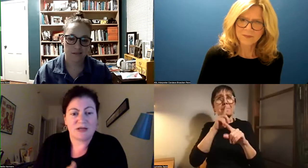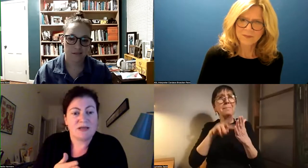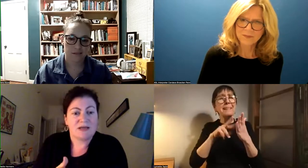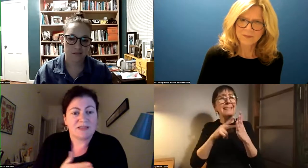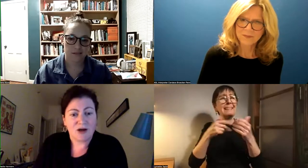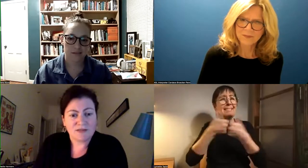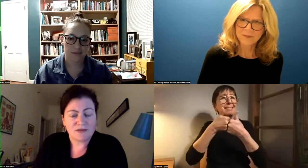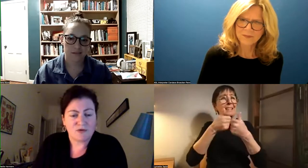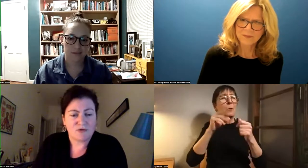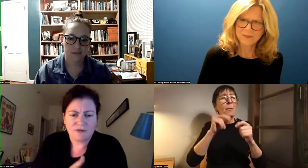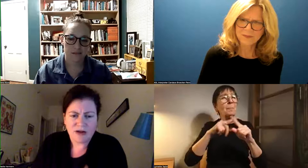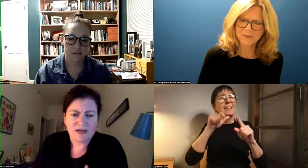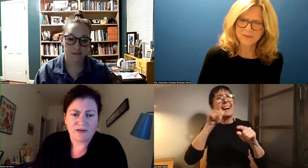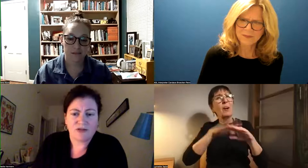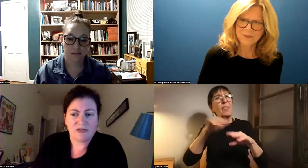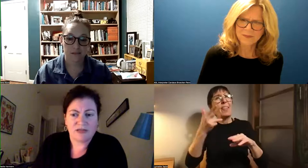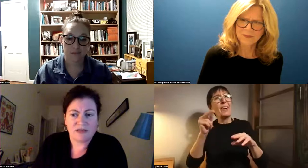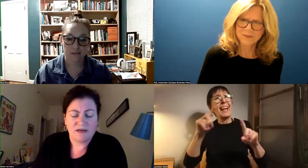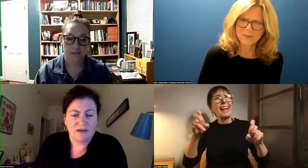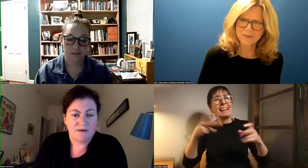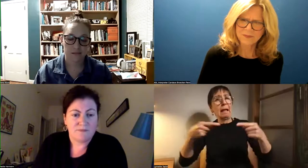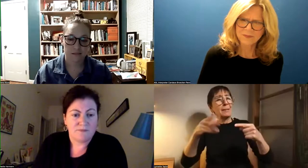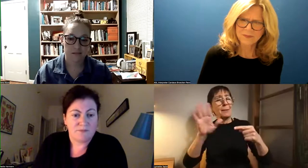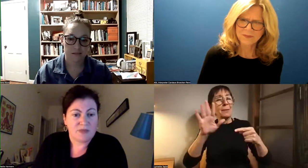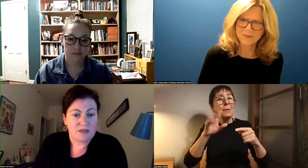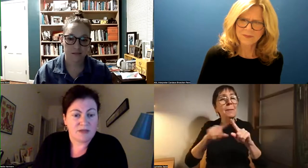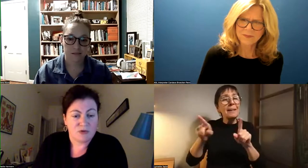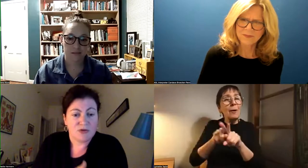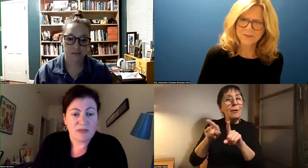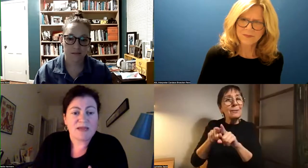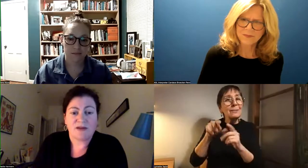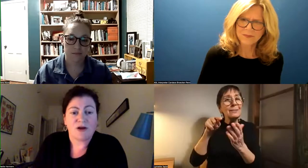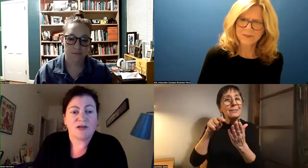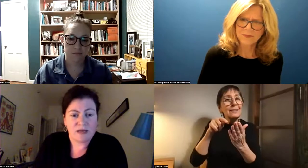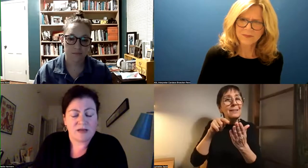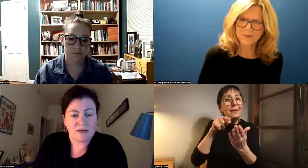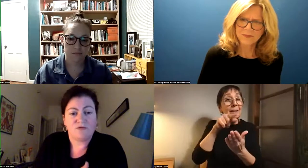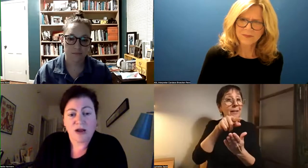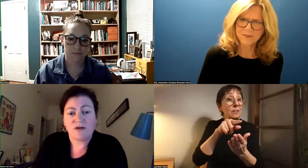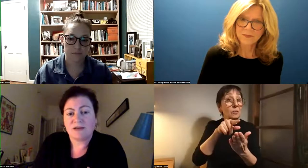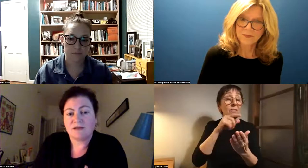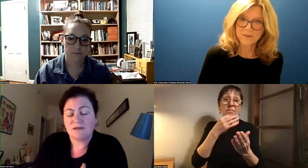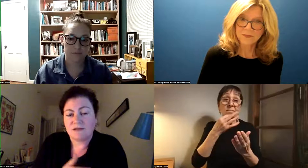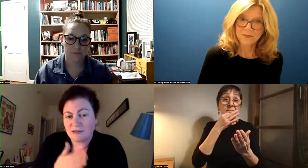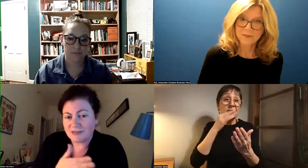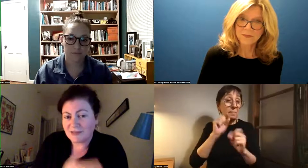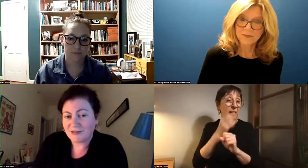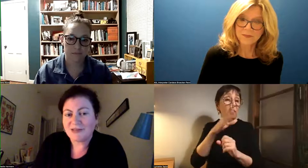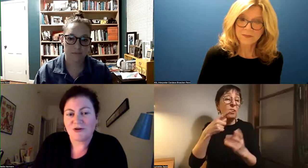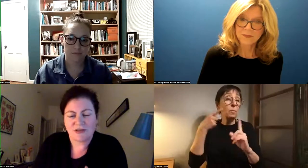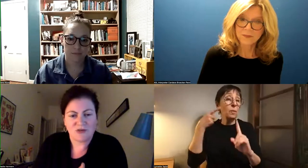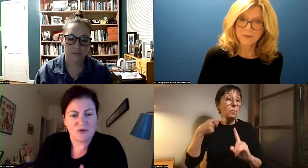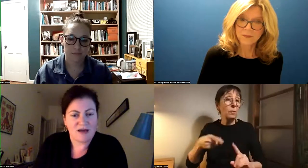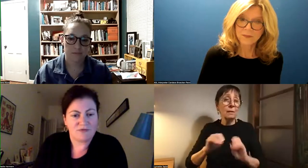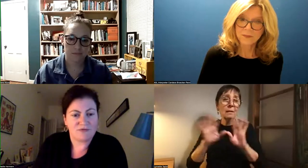other, but it's also very clearly, you know, you're making an argument. It's